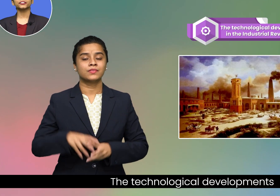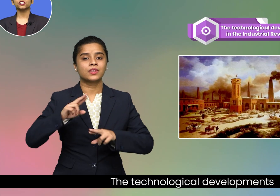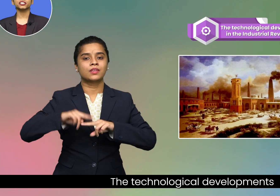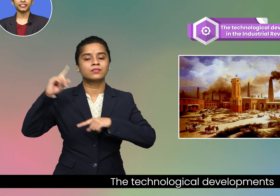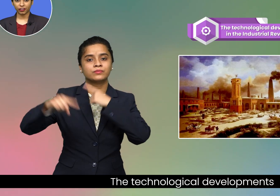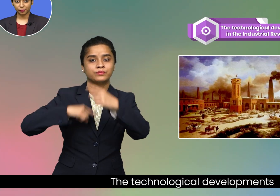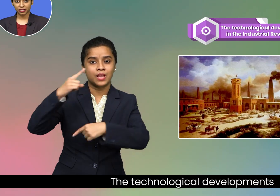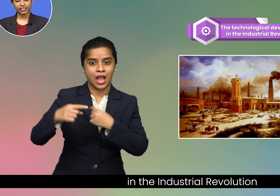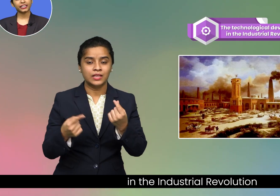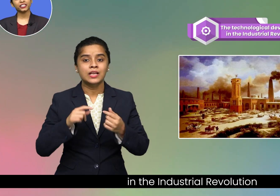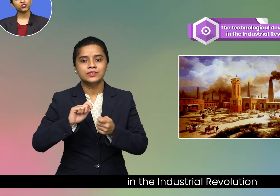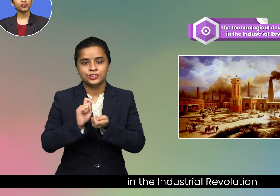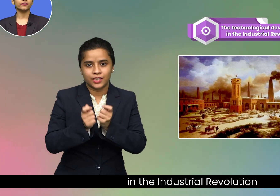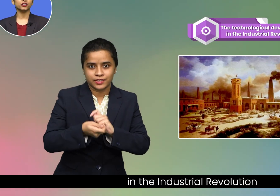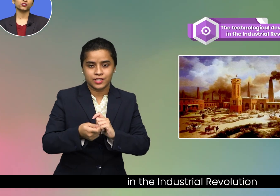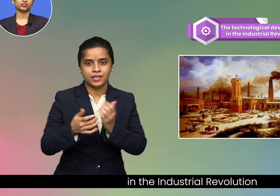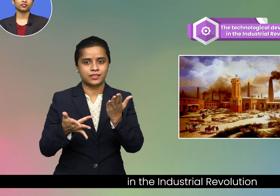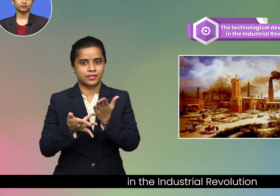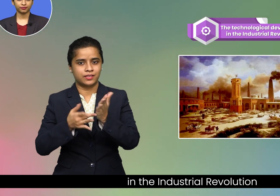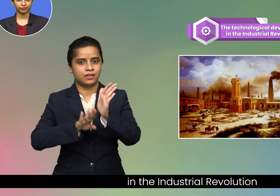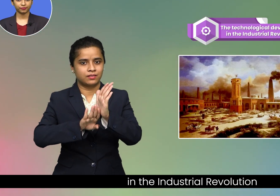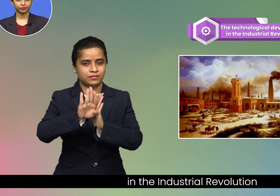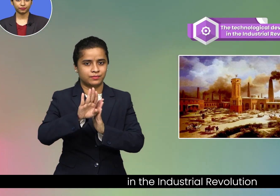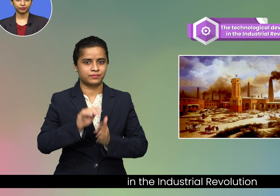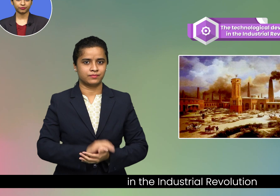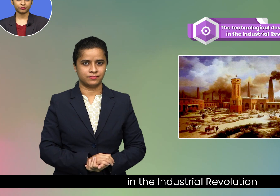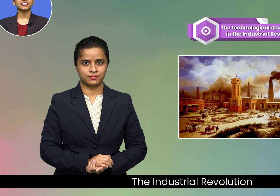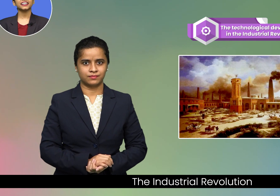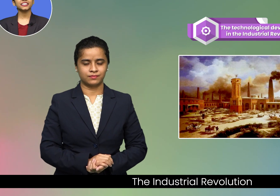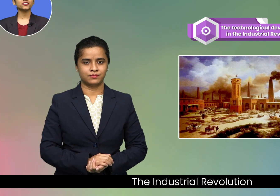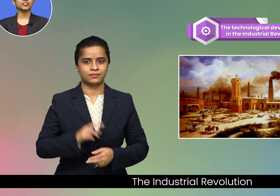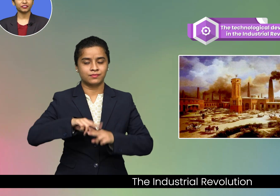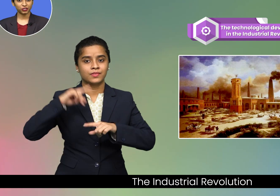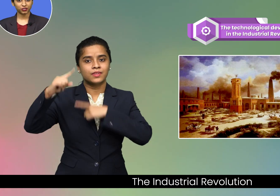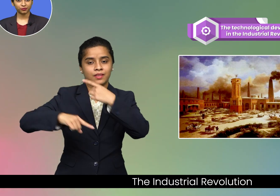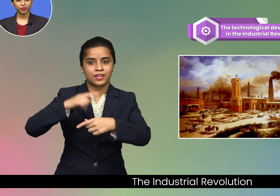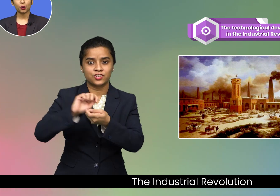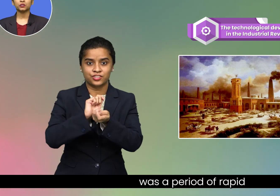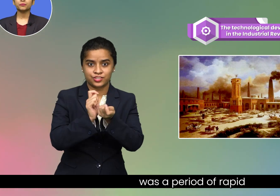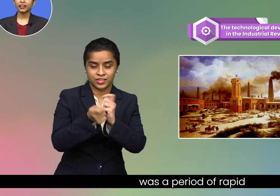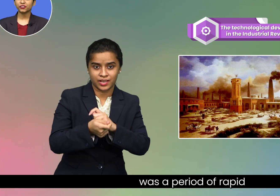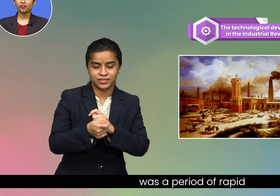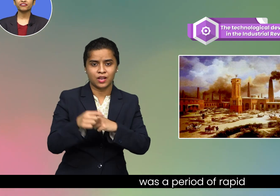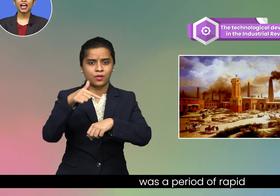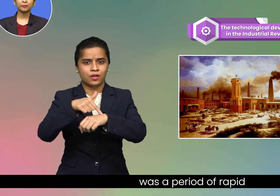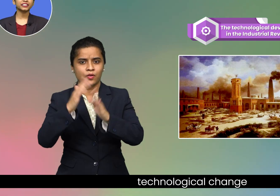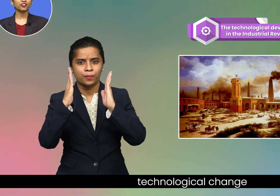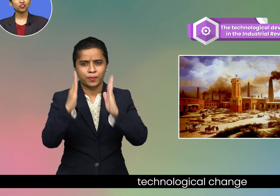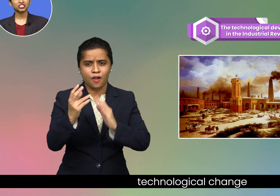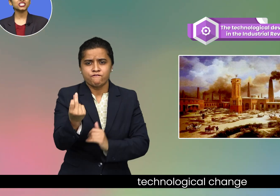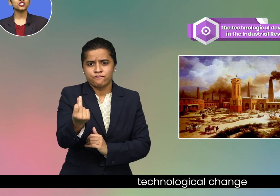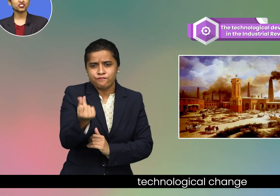The technological developments in the Industrial Revolution. The Industrial Revolution was a period of